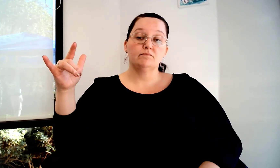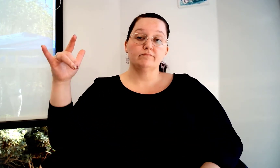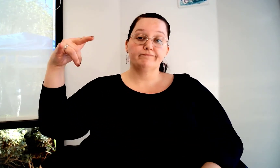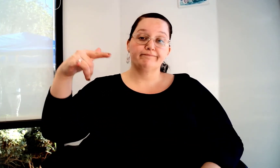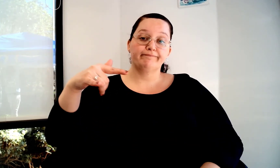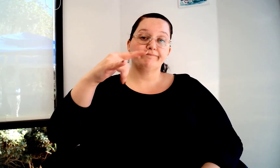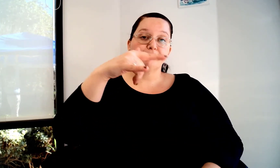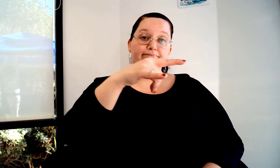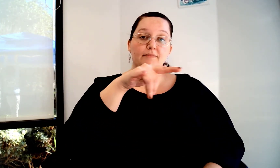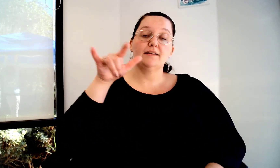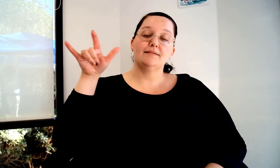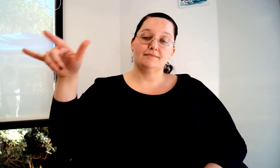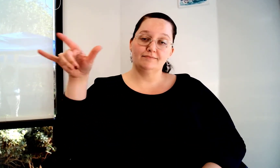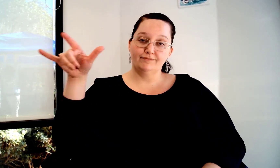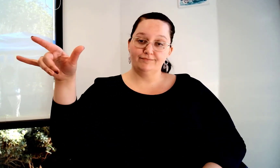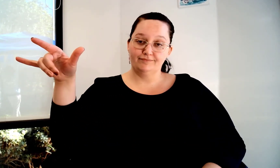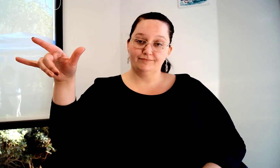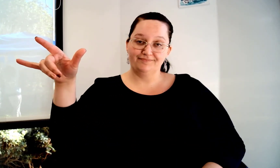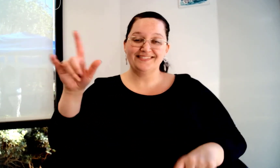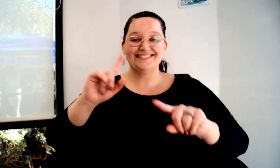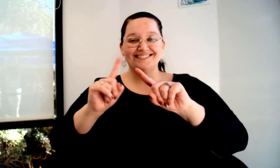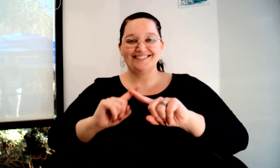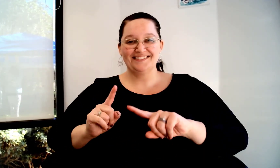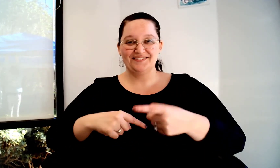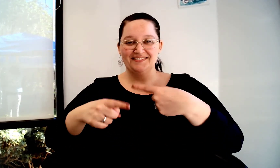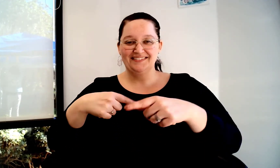Modify this line to show your meaning.